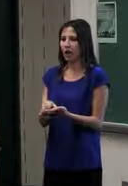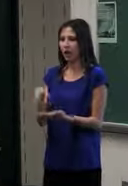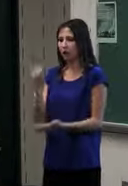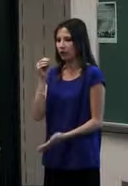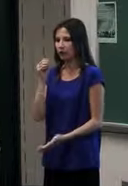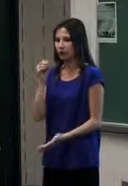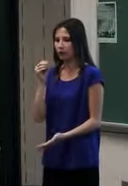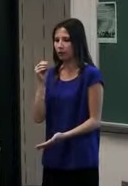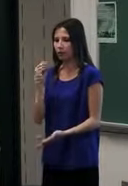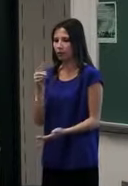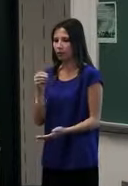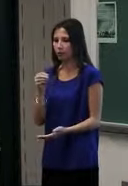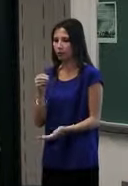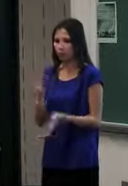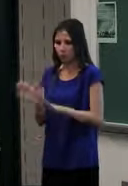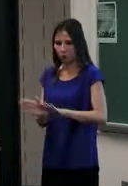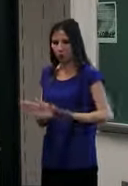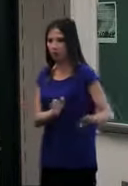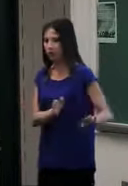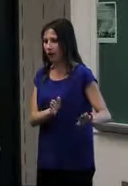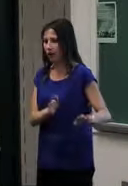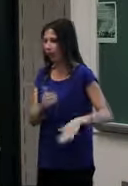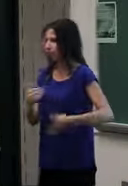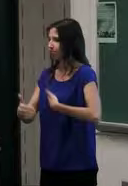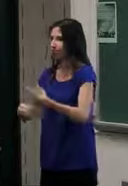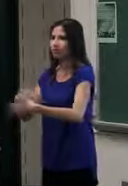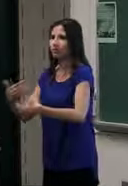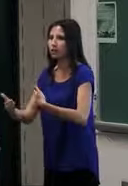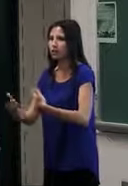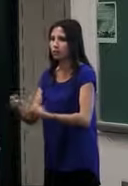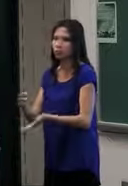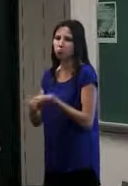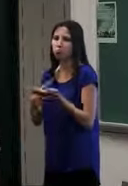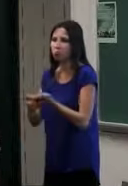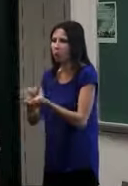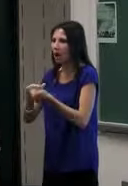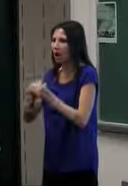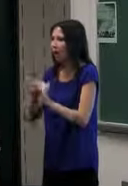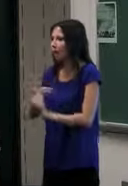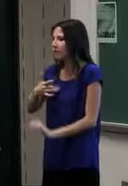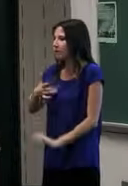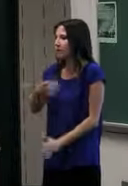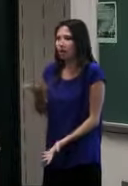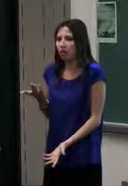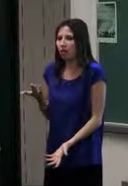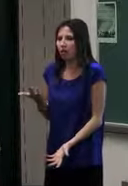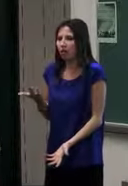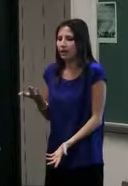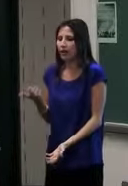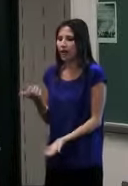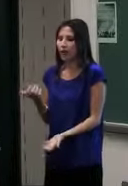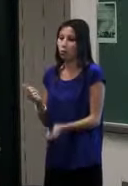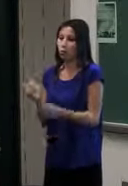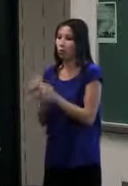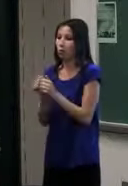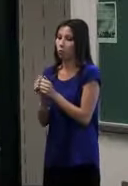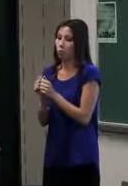up and be able to talk about it afterward, talk about how I felt. And it was helpful with the people that I was working with.